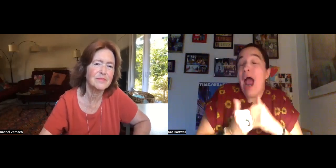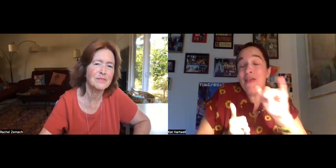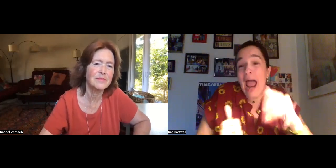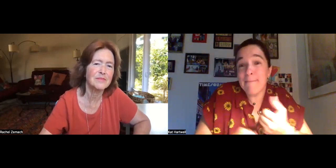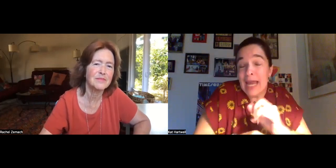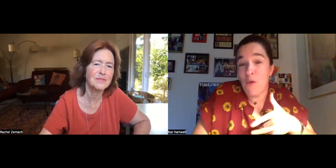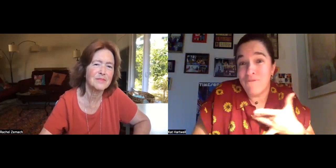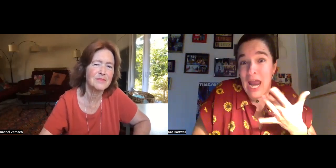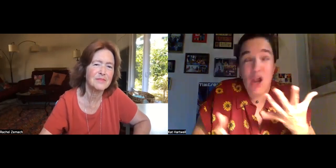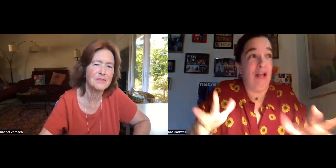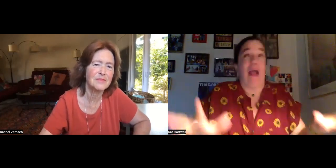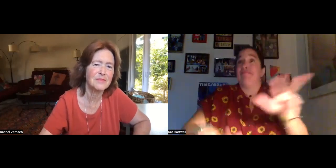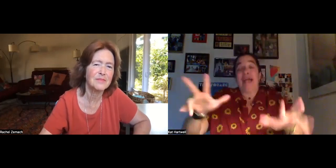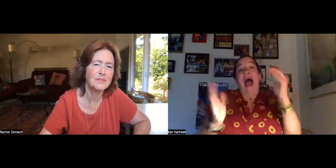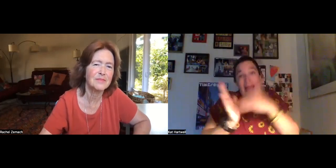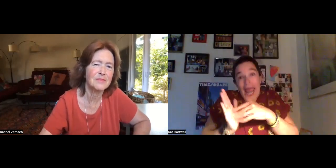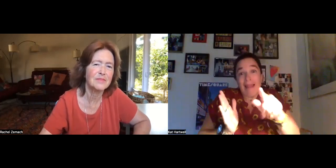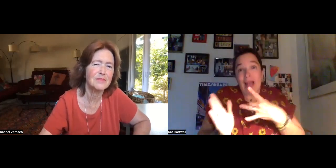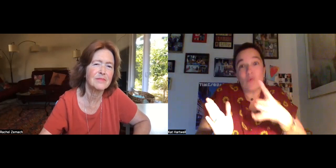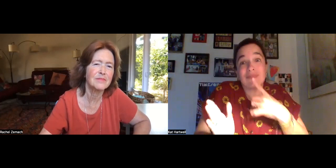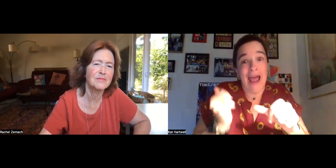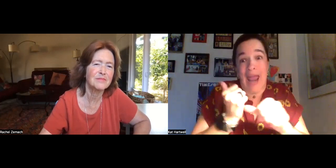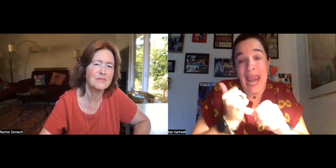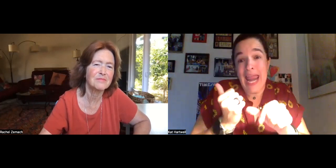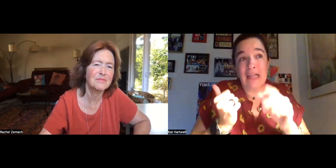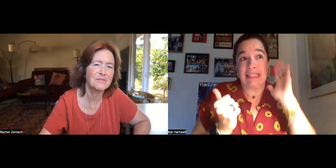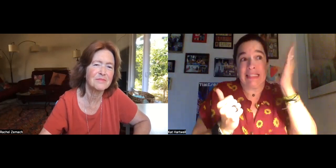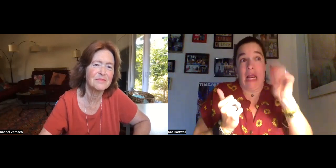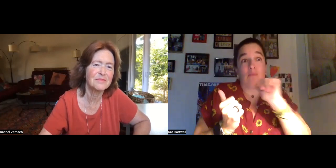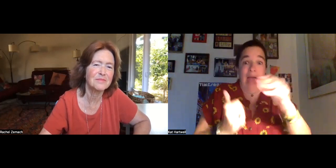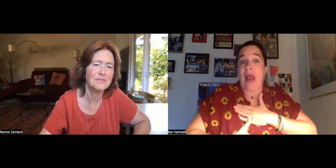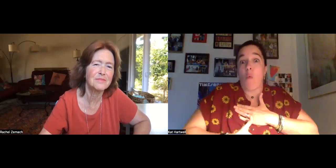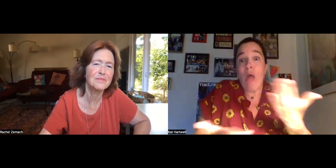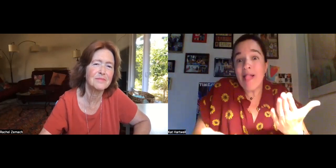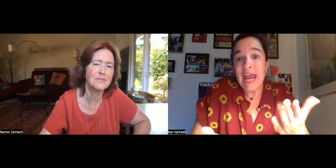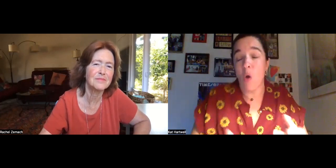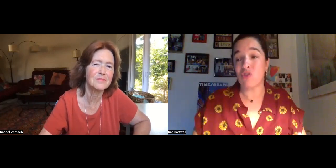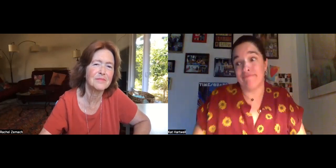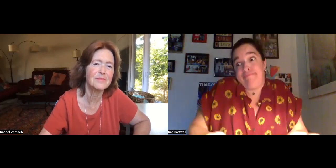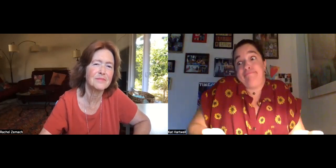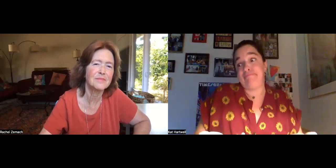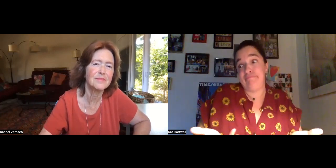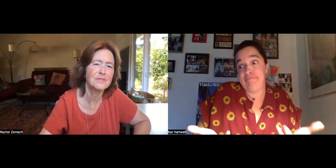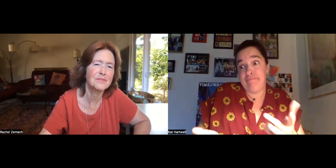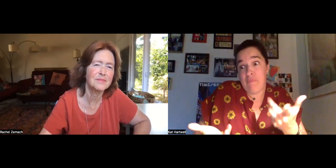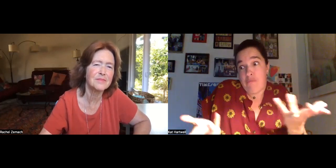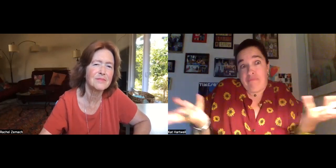How did that make you feel? You're like, again, like you said, the aid team not willing or just.